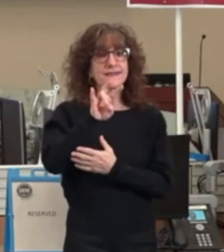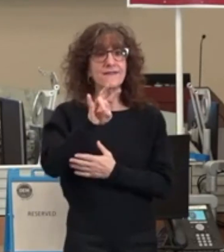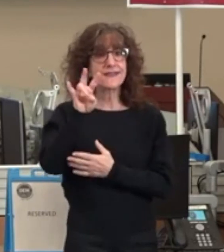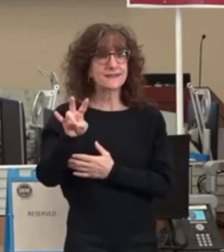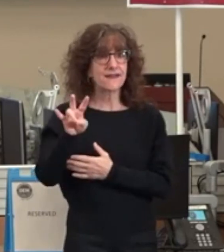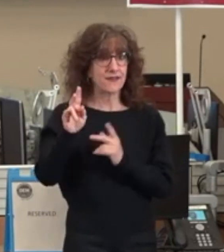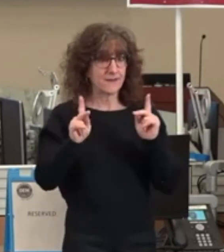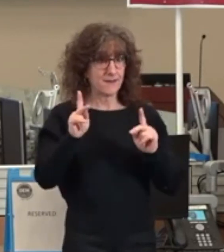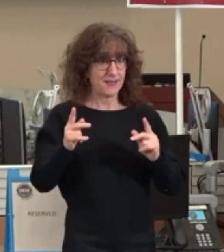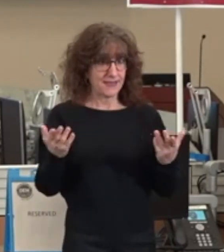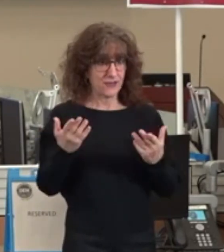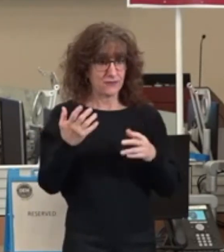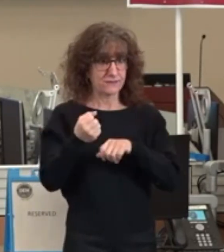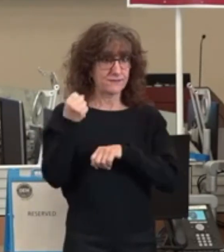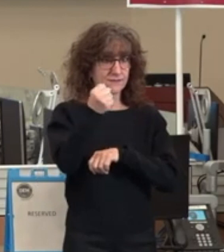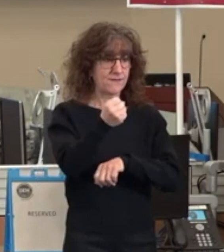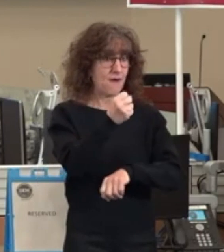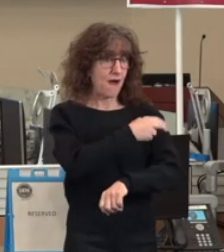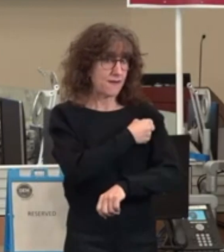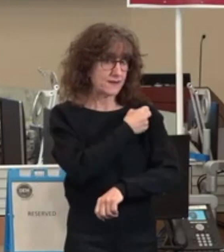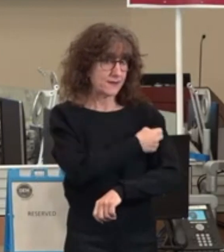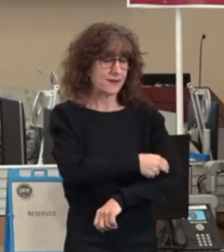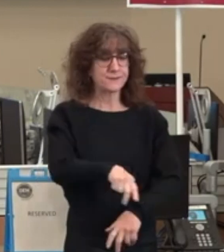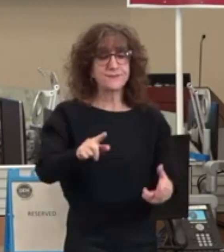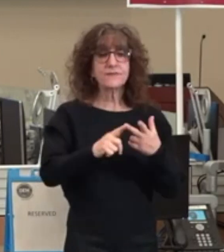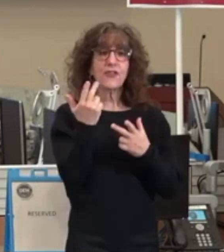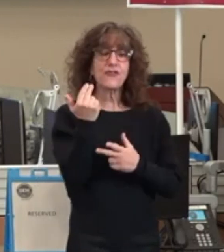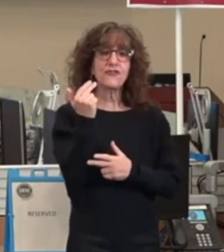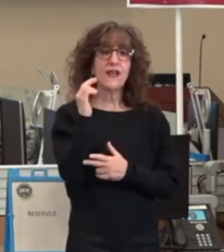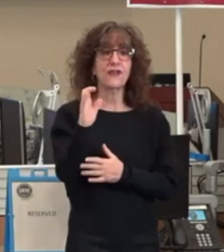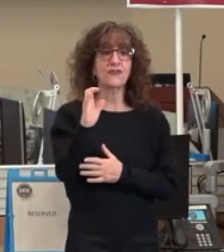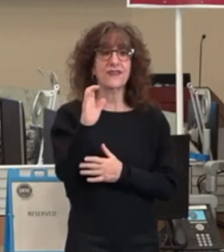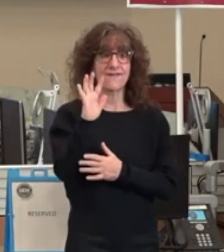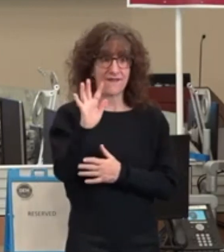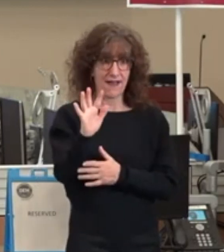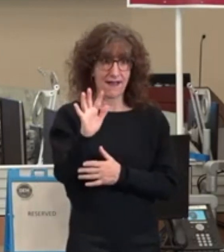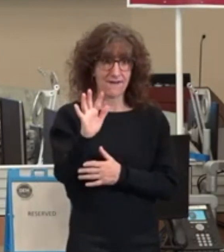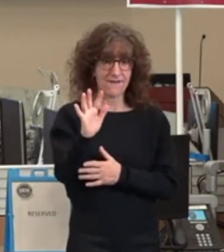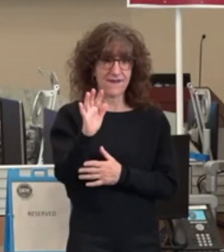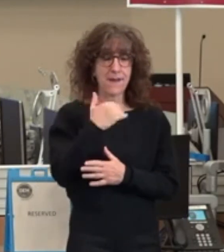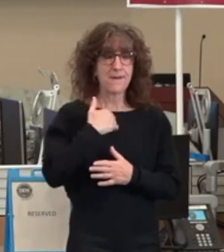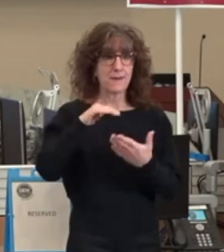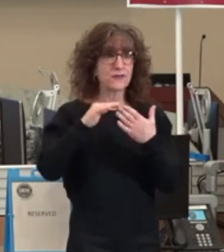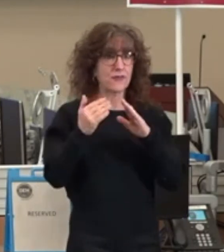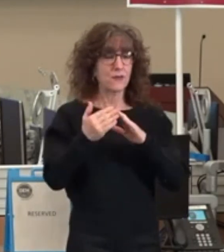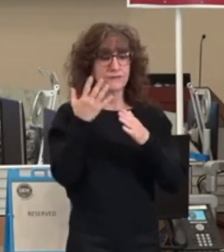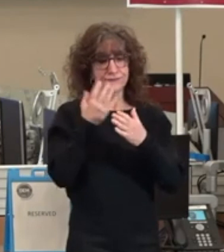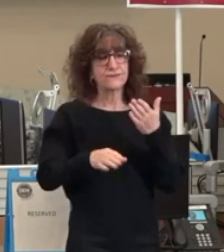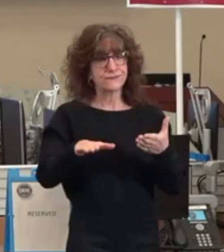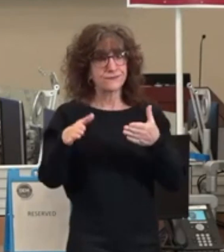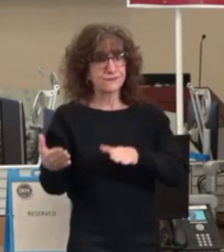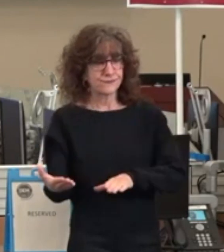7,477 of our residents who have been hospitalized, and 1,305 of our community members have passed